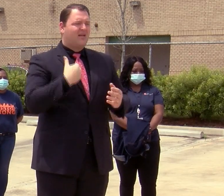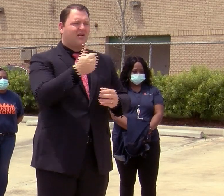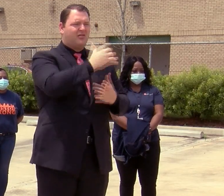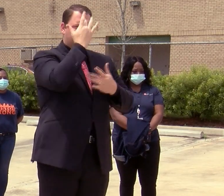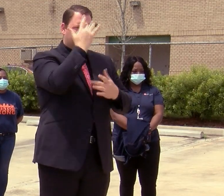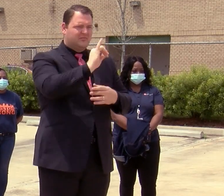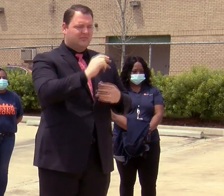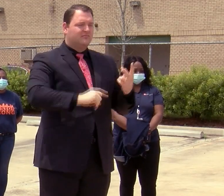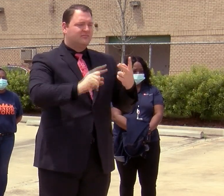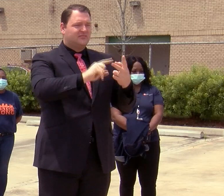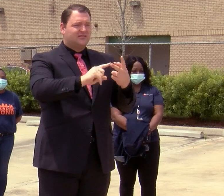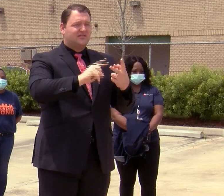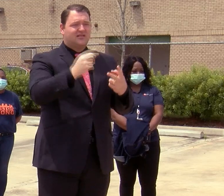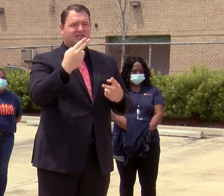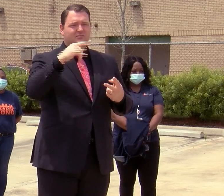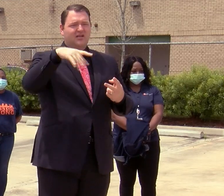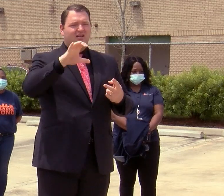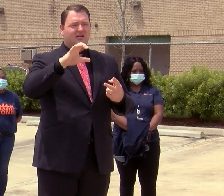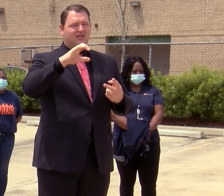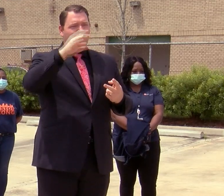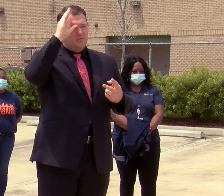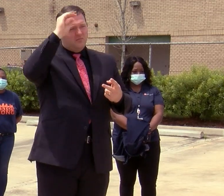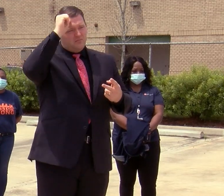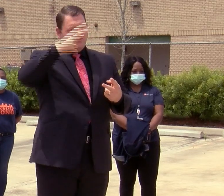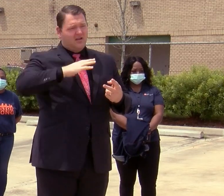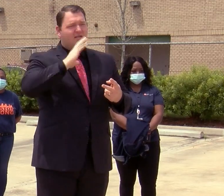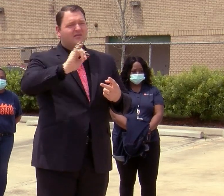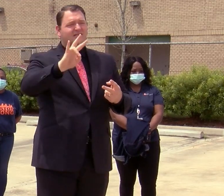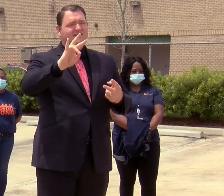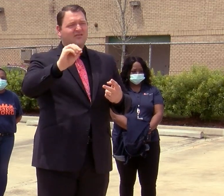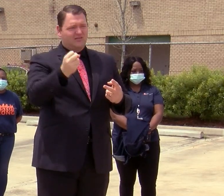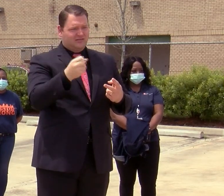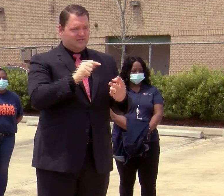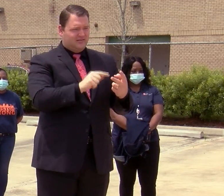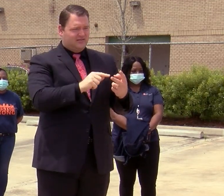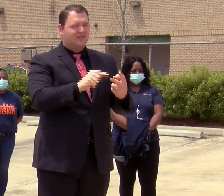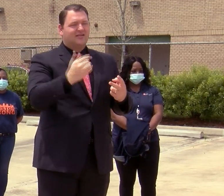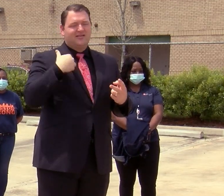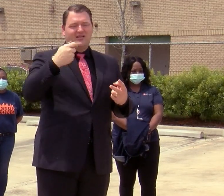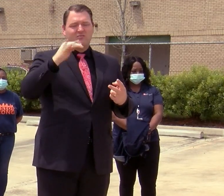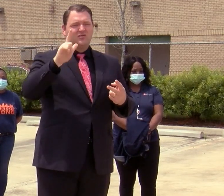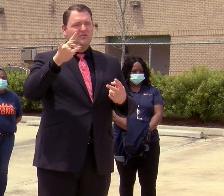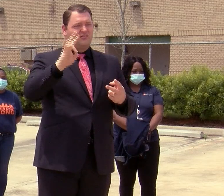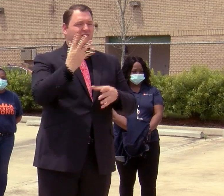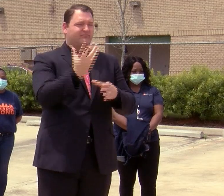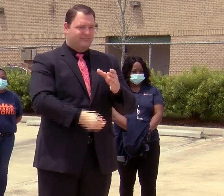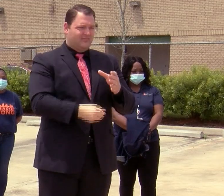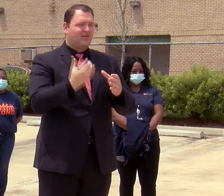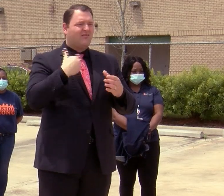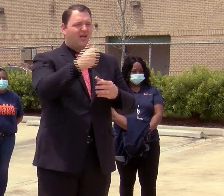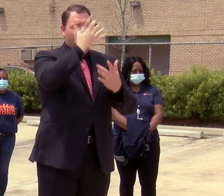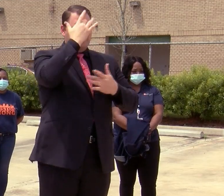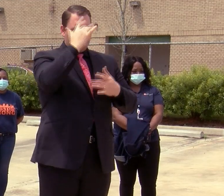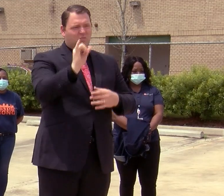an Hispanic male in his 70s who died on April the 24th, also with underlying medical conditions.